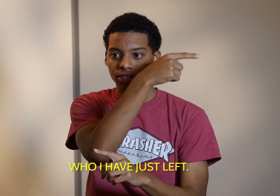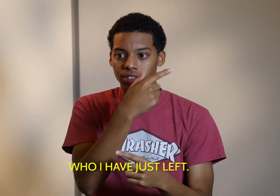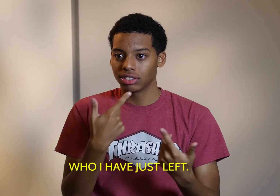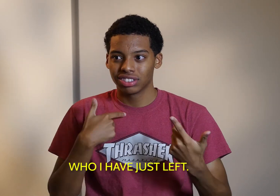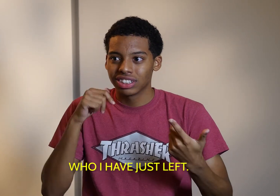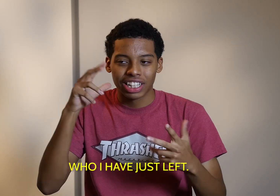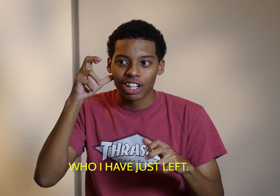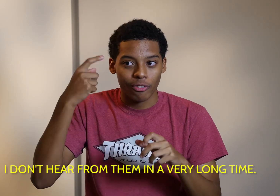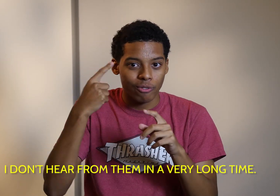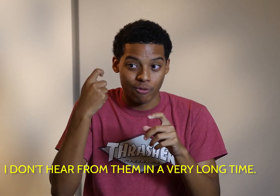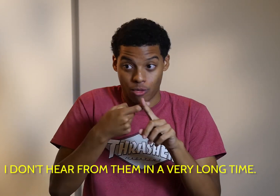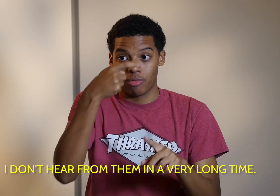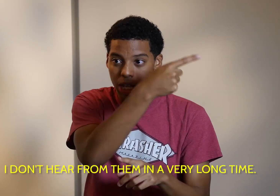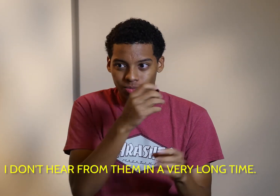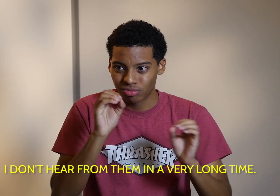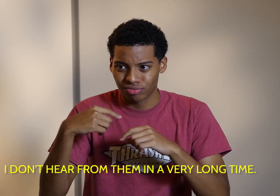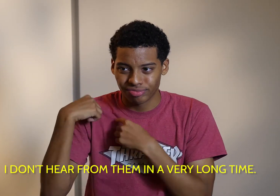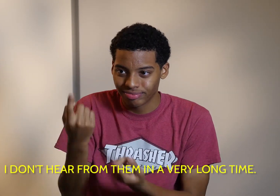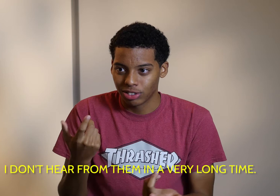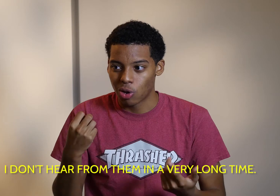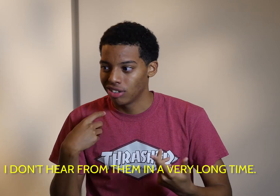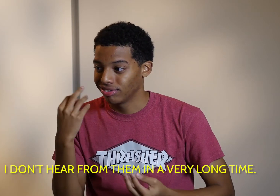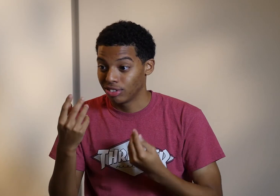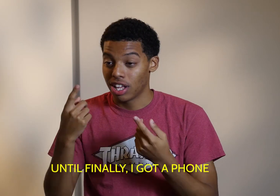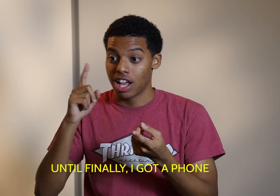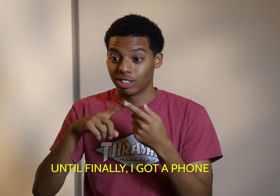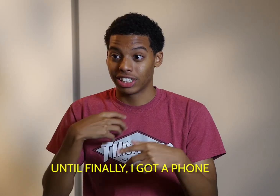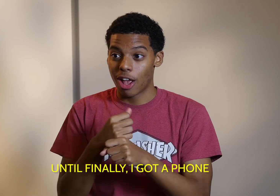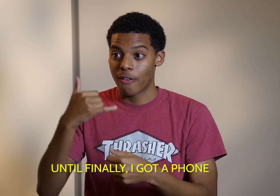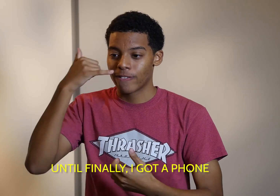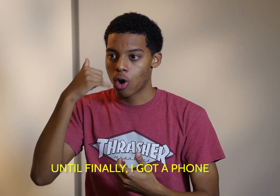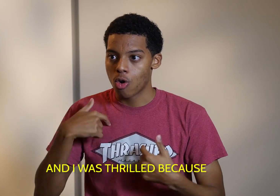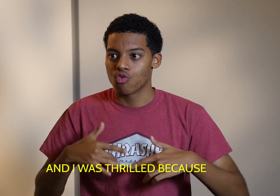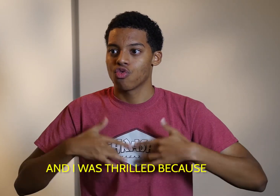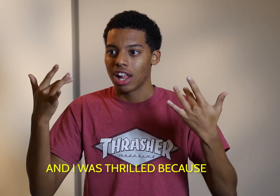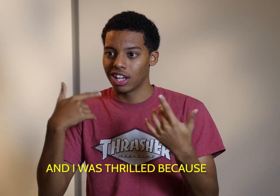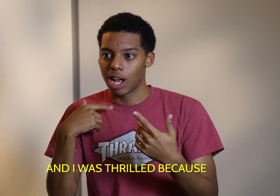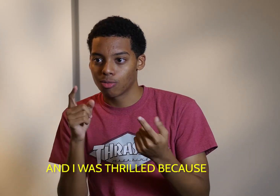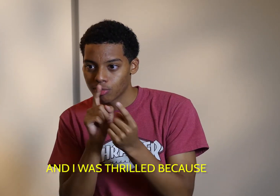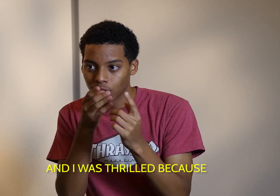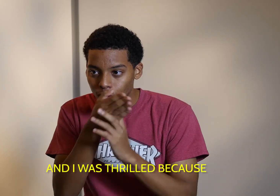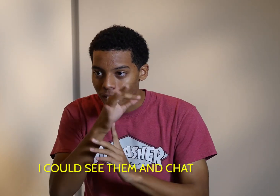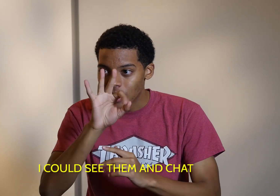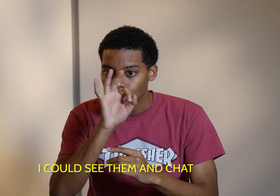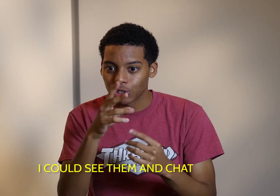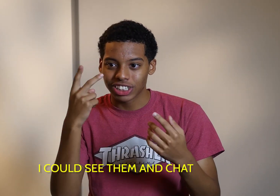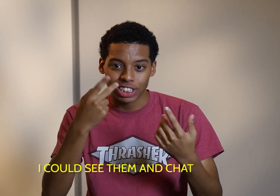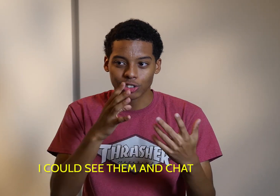I've just left, and I don't hear from them in a very long time until finally I got a phone, and I was thrilled because I could see them and